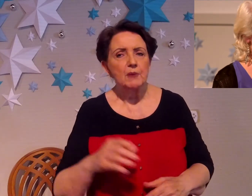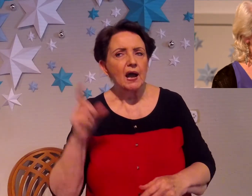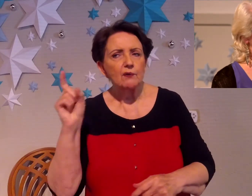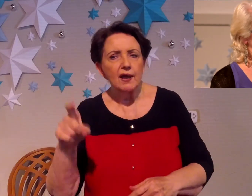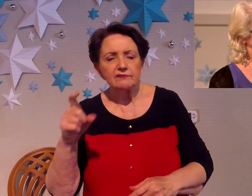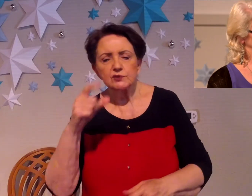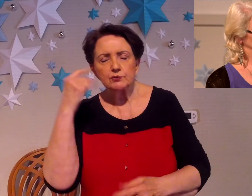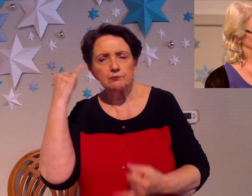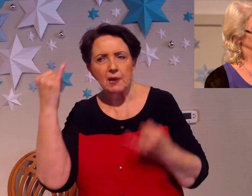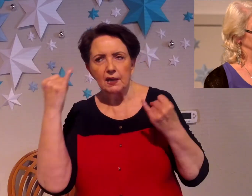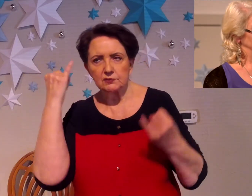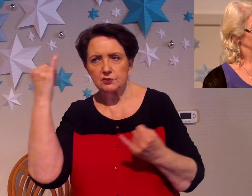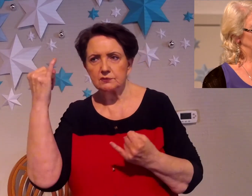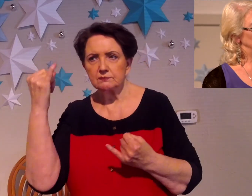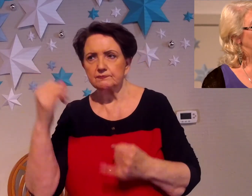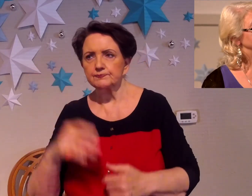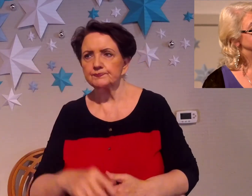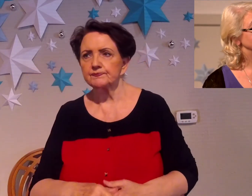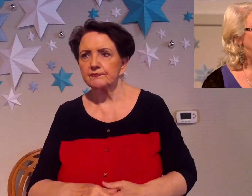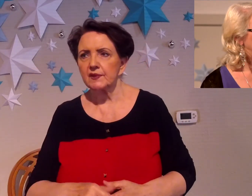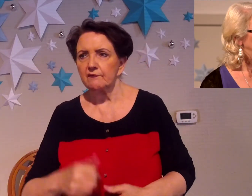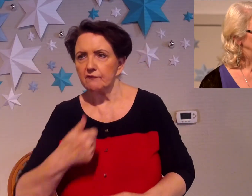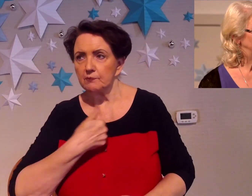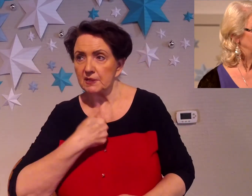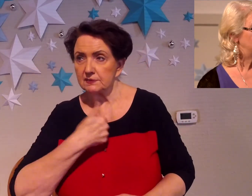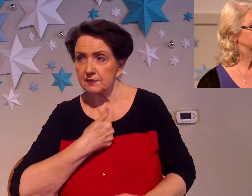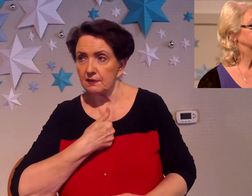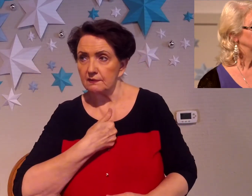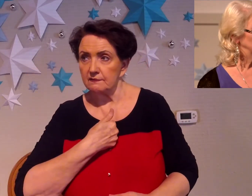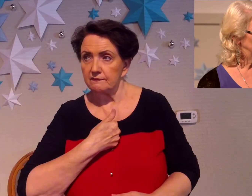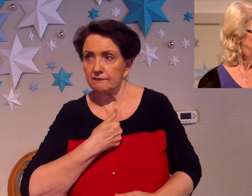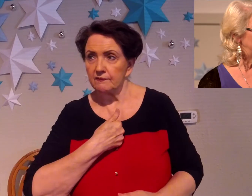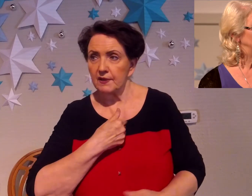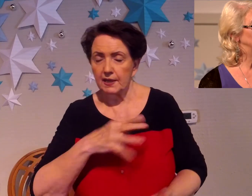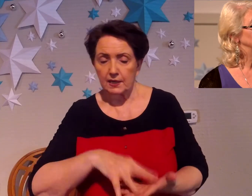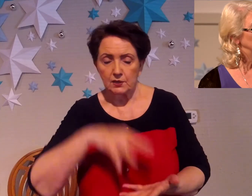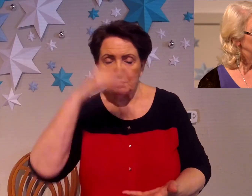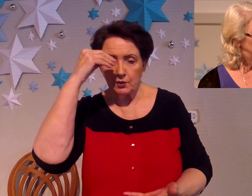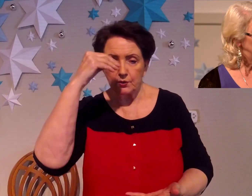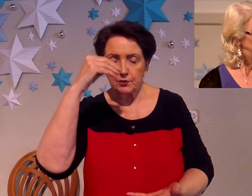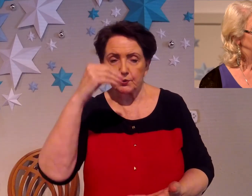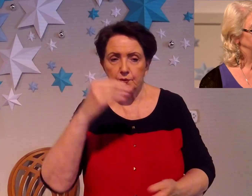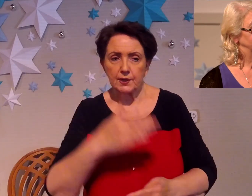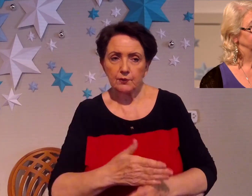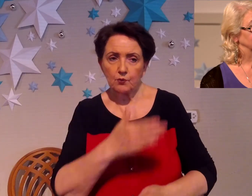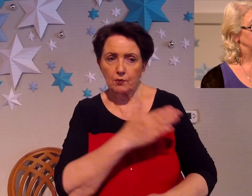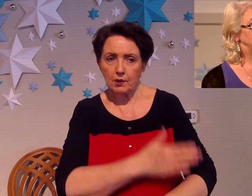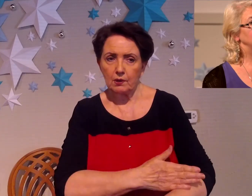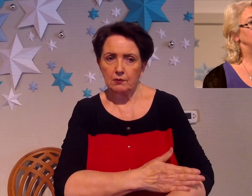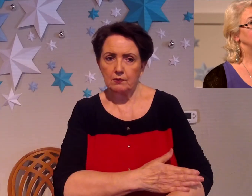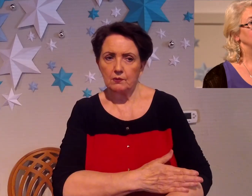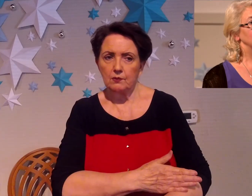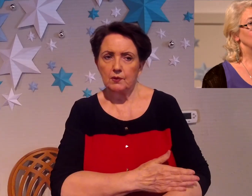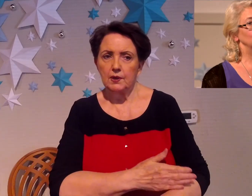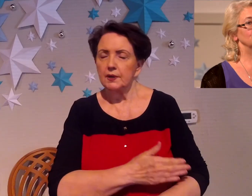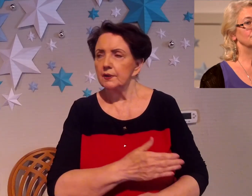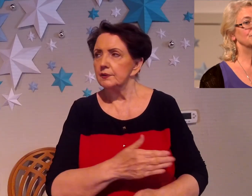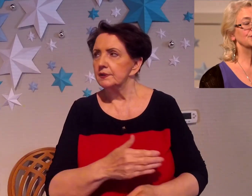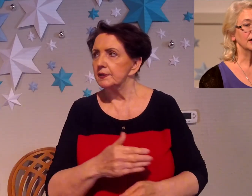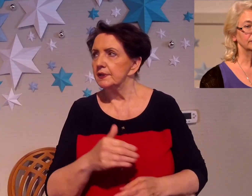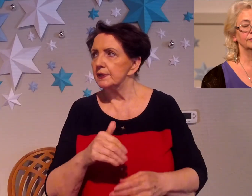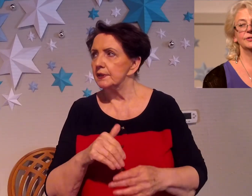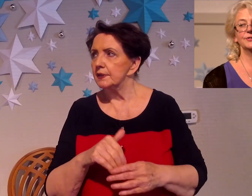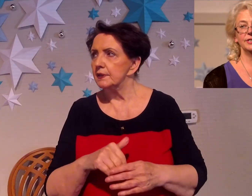imagine for myself and learn and grow in